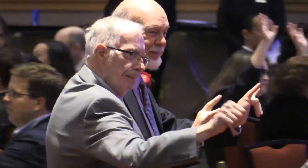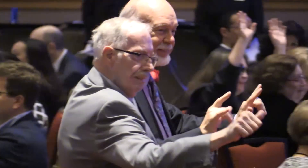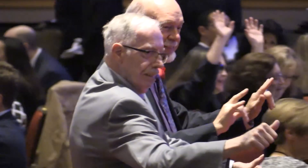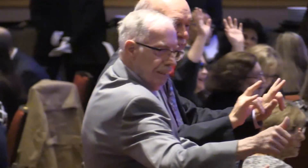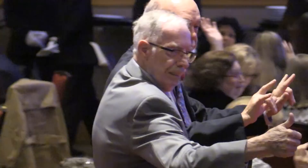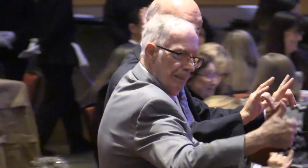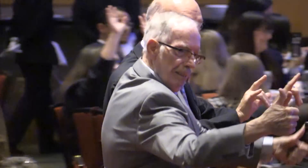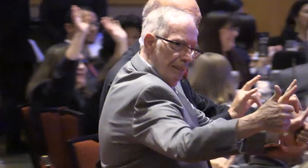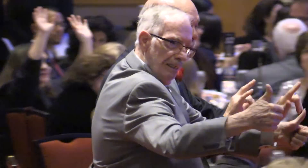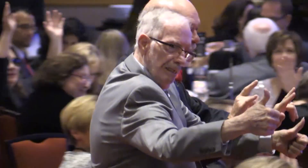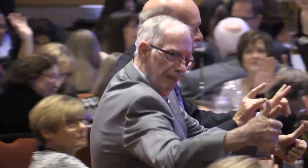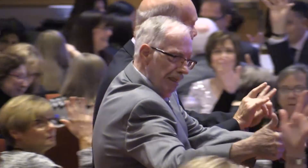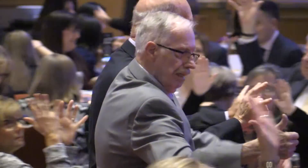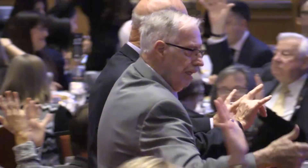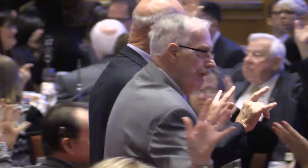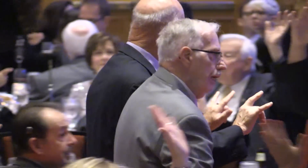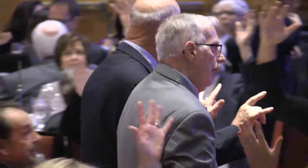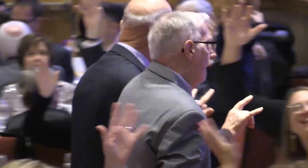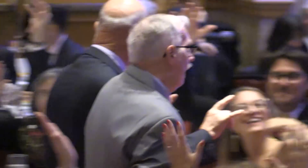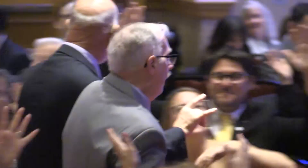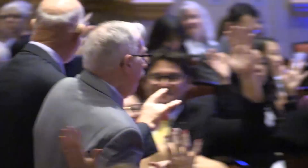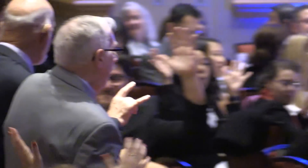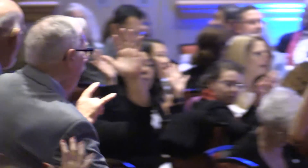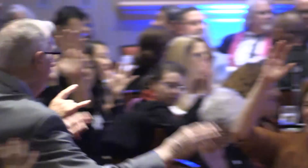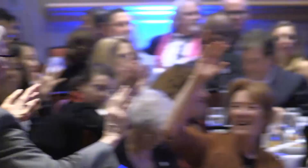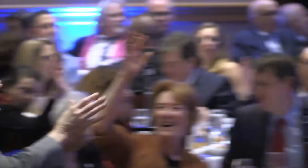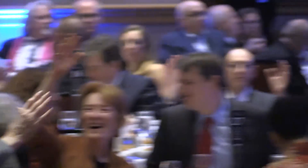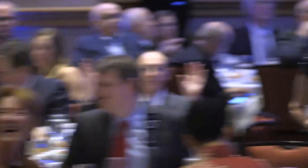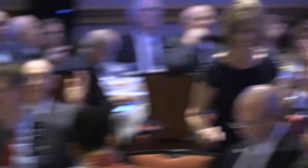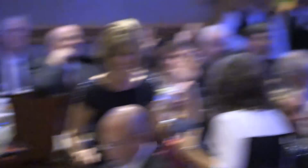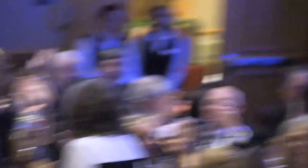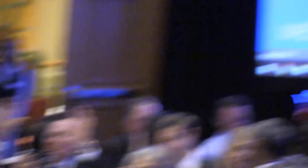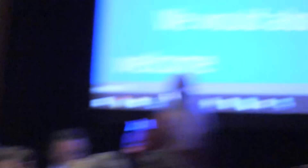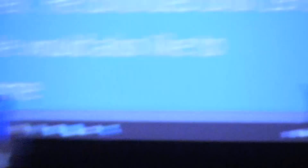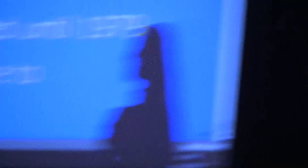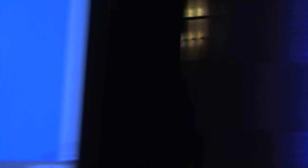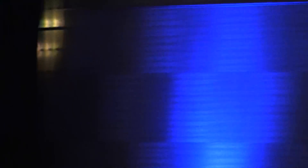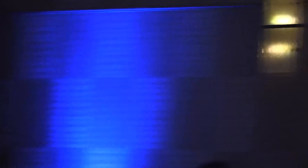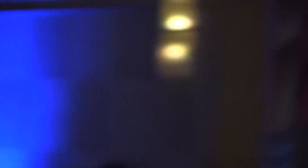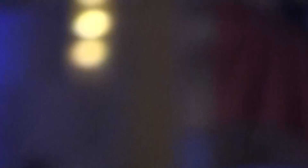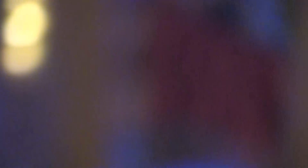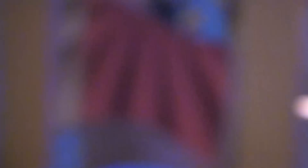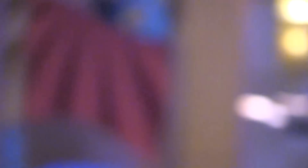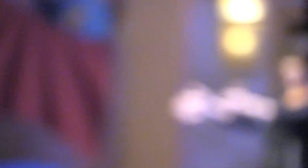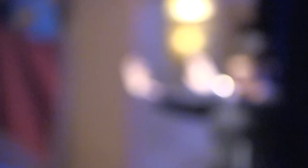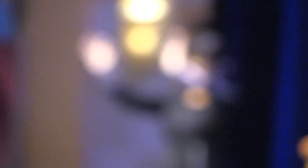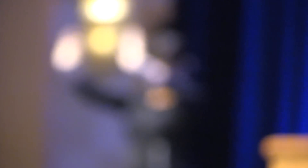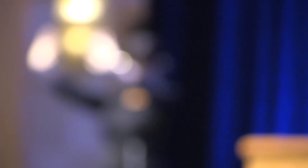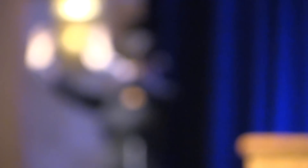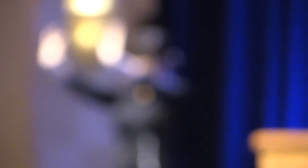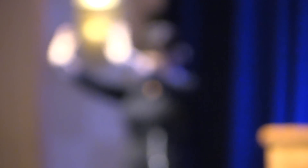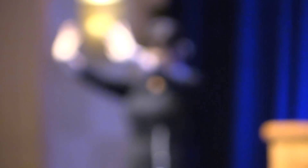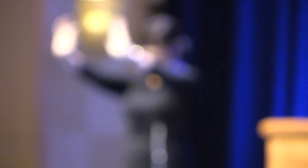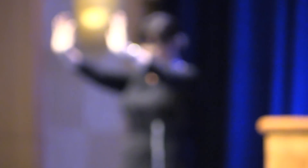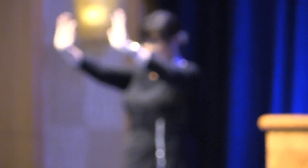in 1997 and continued through 2013. Thank you. We're honored to have the presidents here with